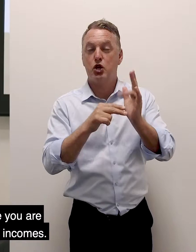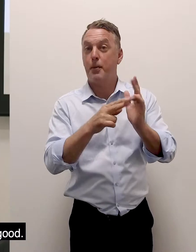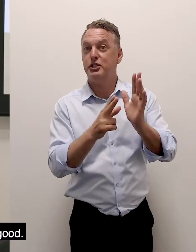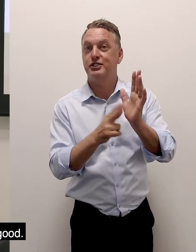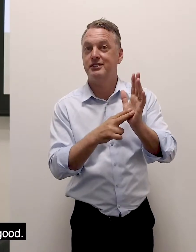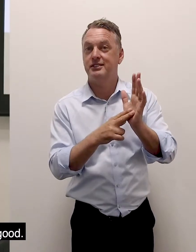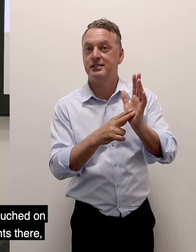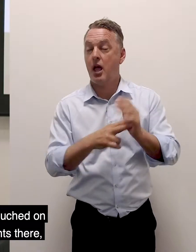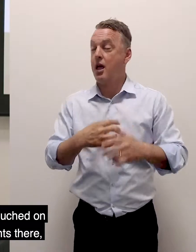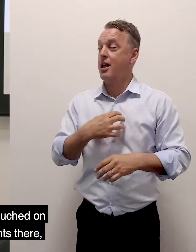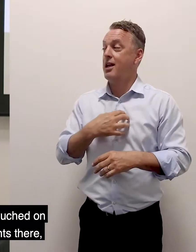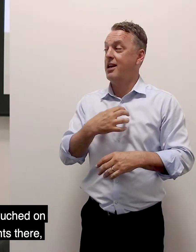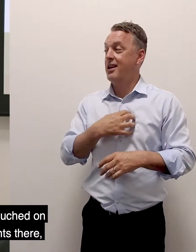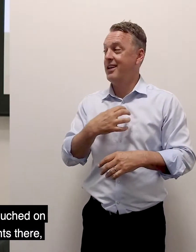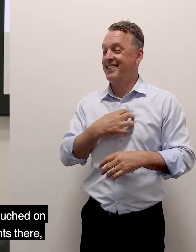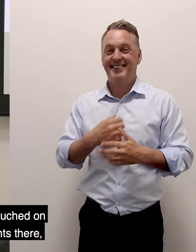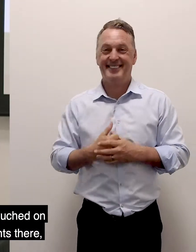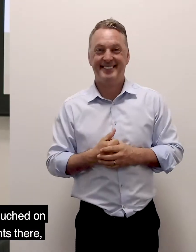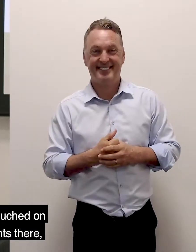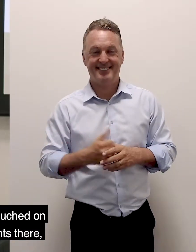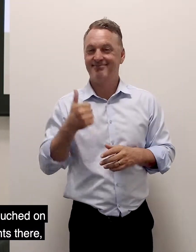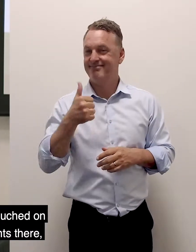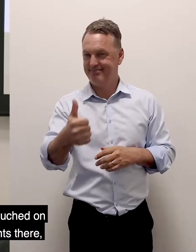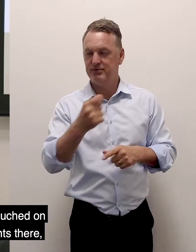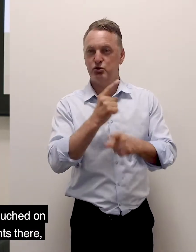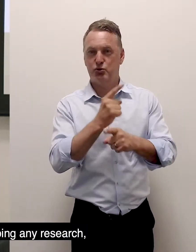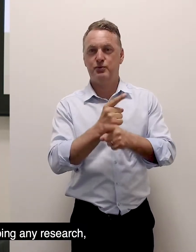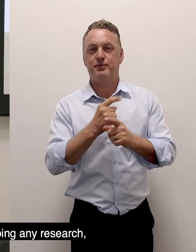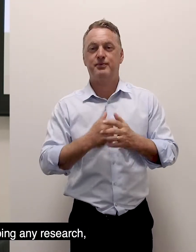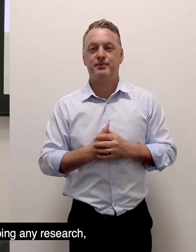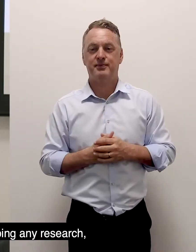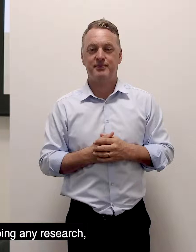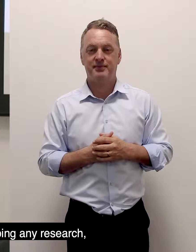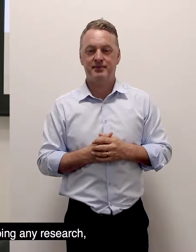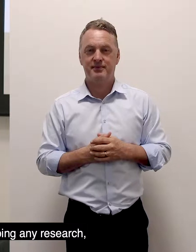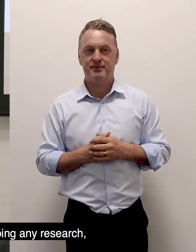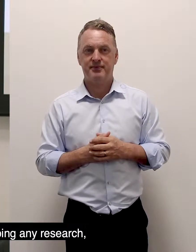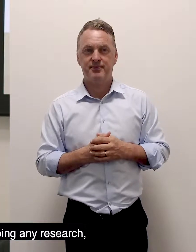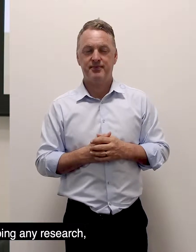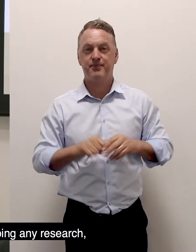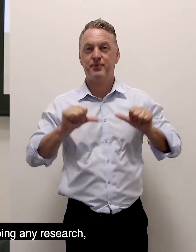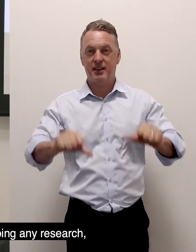income. Oh, very good. So Sina's touched on quite a few points there. Very good. So